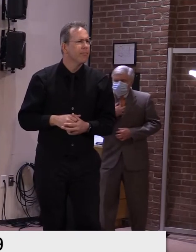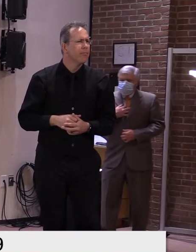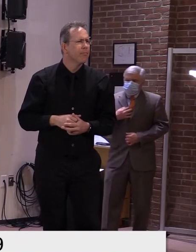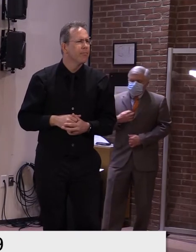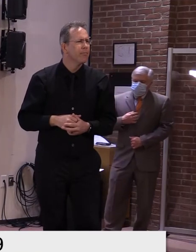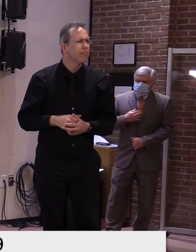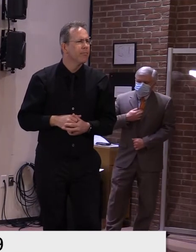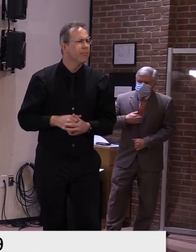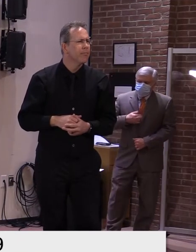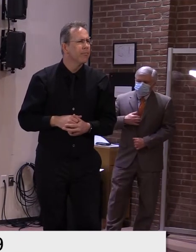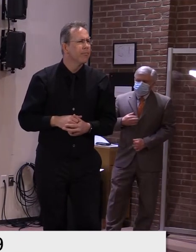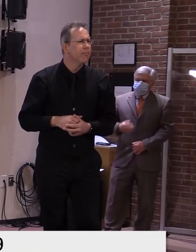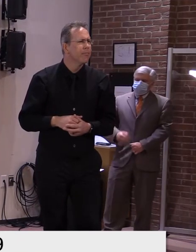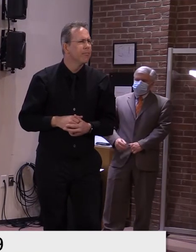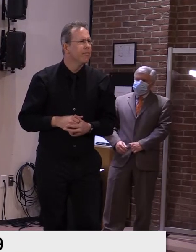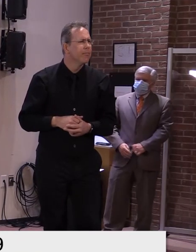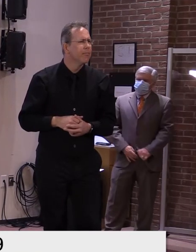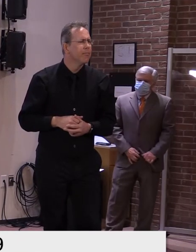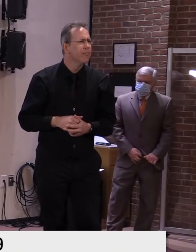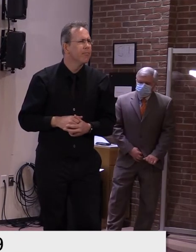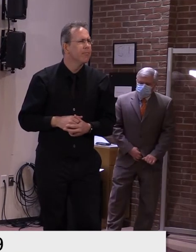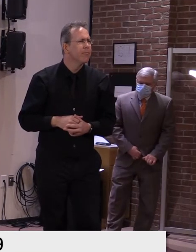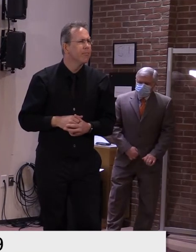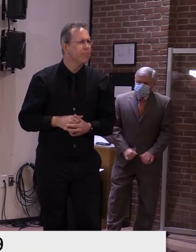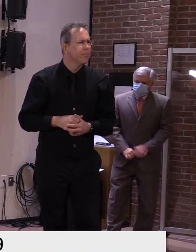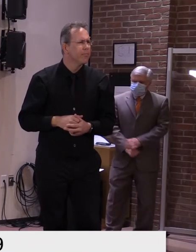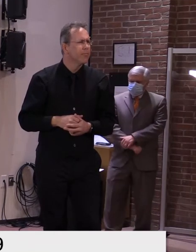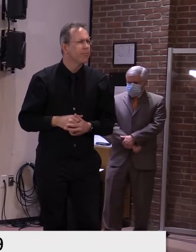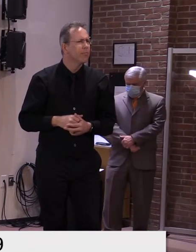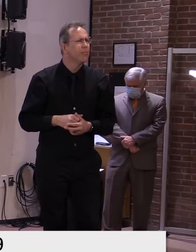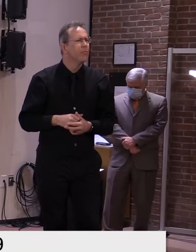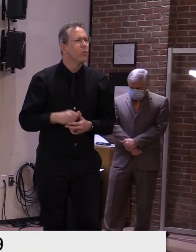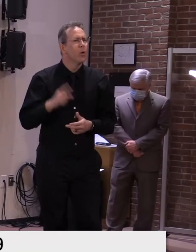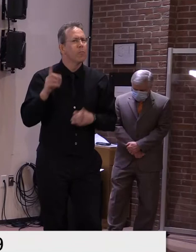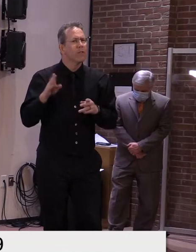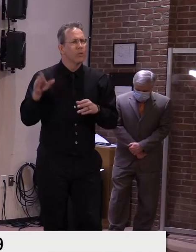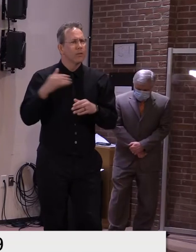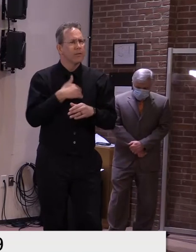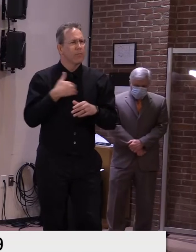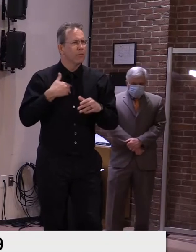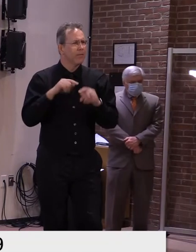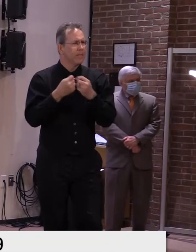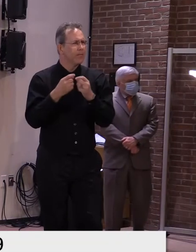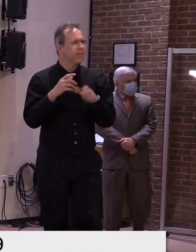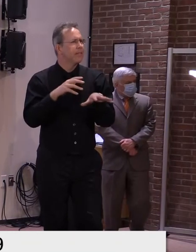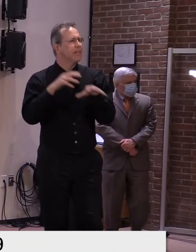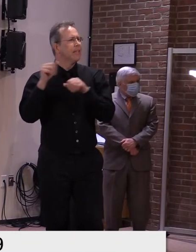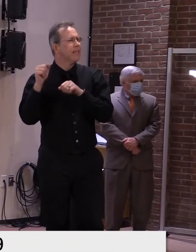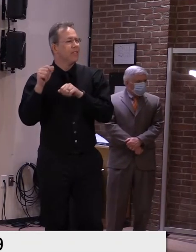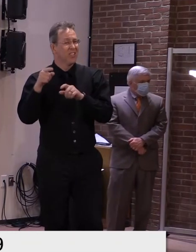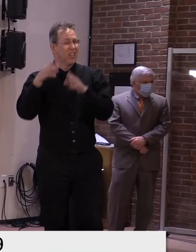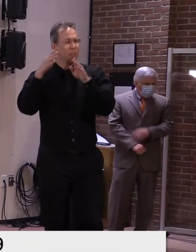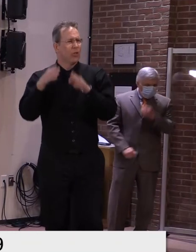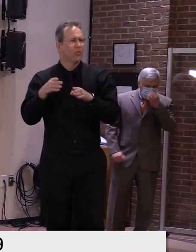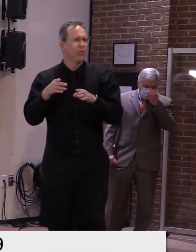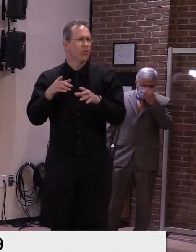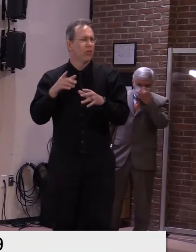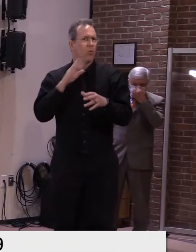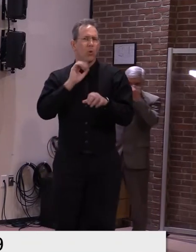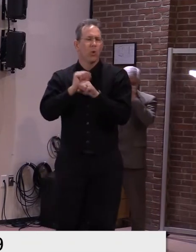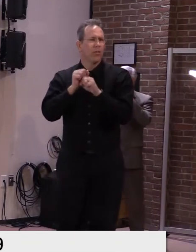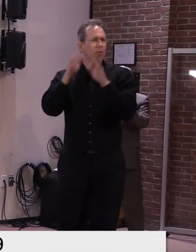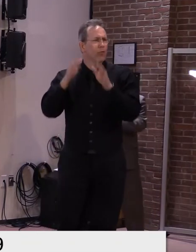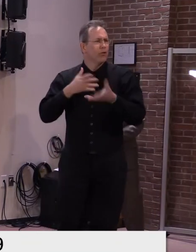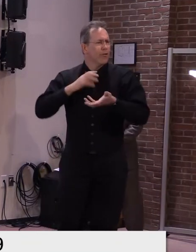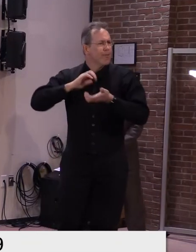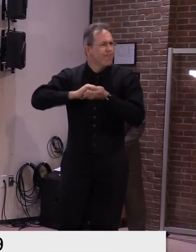that over the past 13 months, Ted has been excellent fielding questions along with his boss, Secretary Curley,